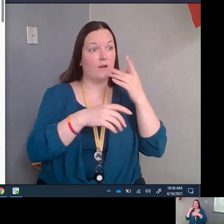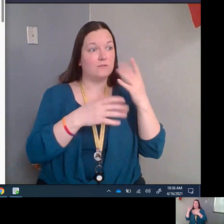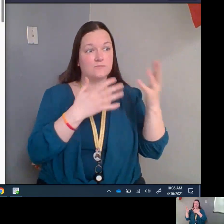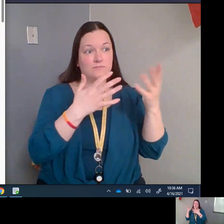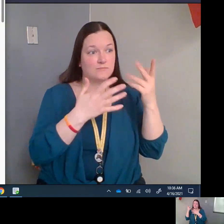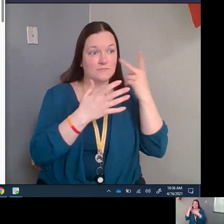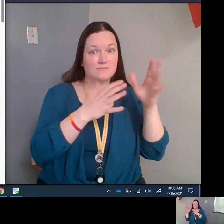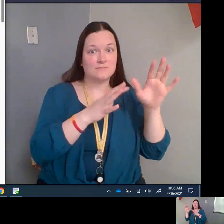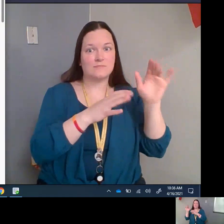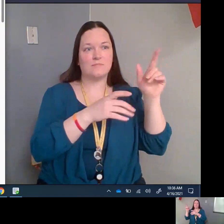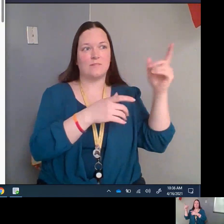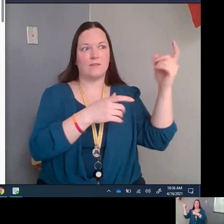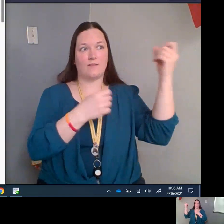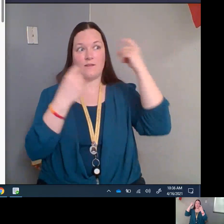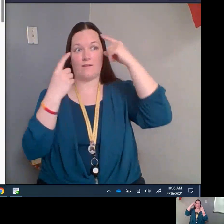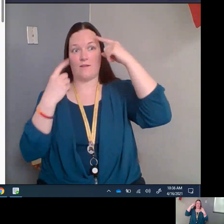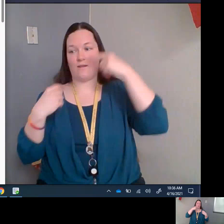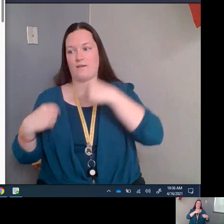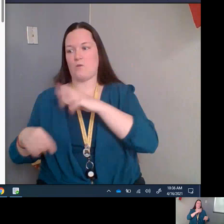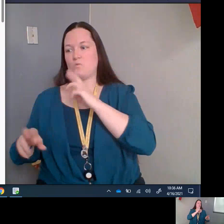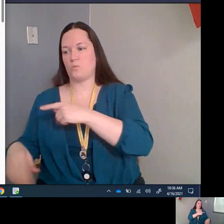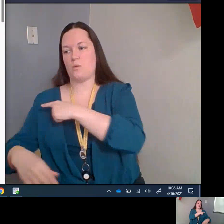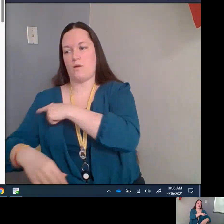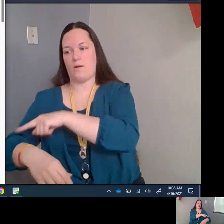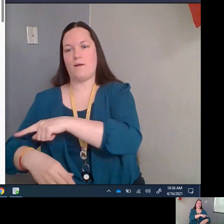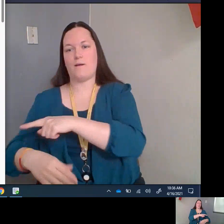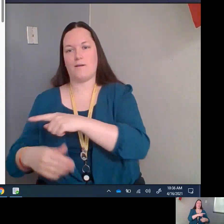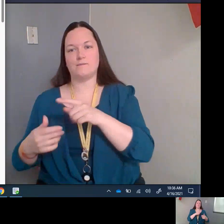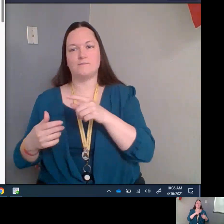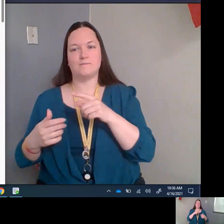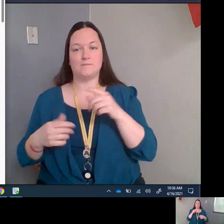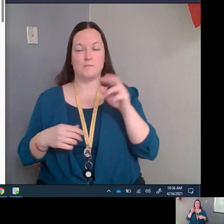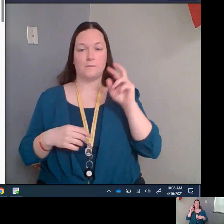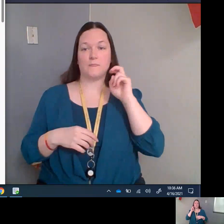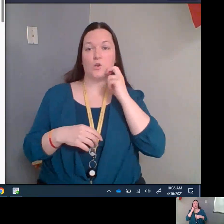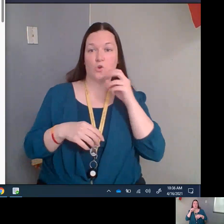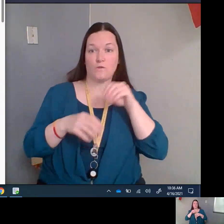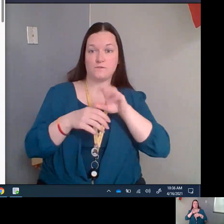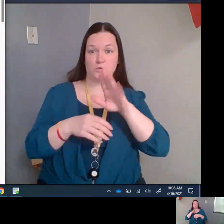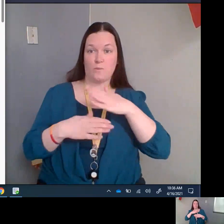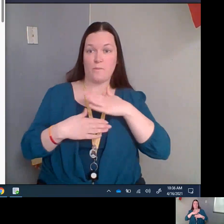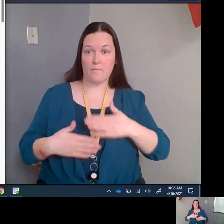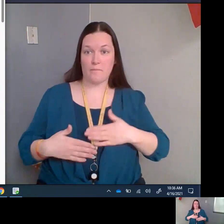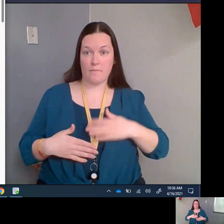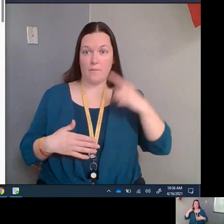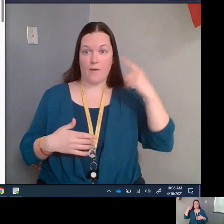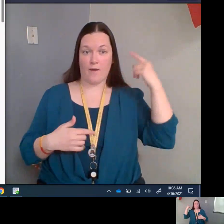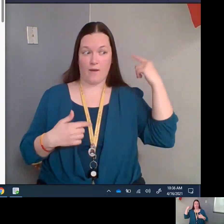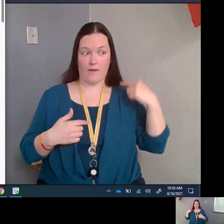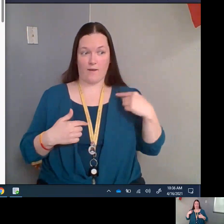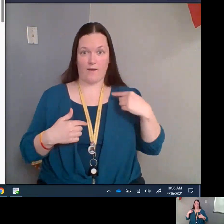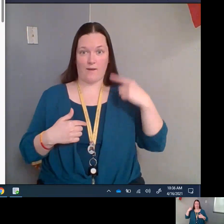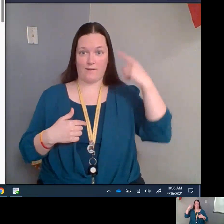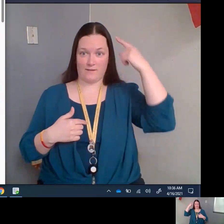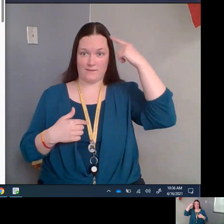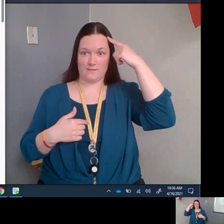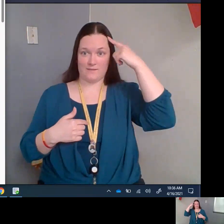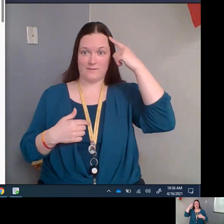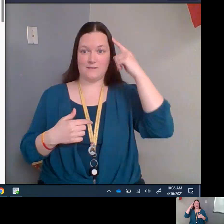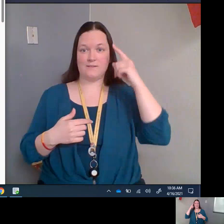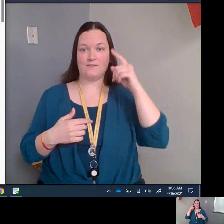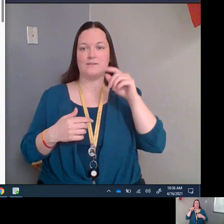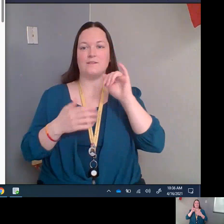sight. The structures that allow this communication to happen between the nerves throughout the body and the central nervous system are